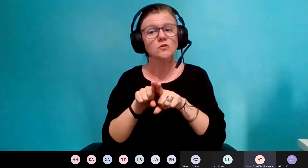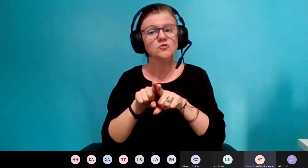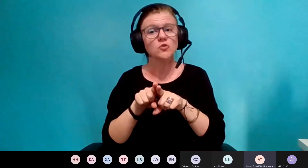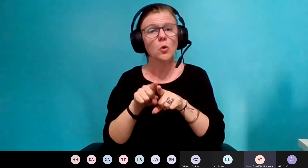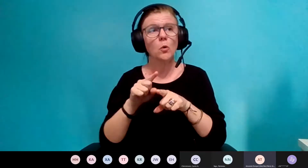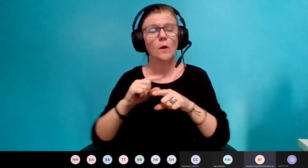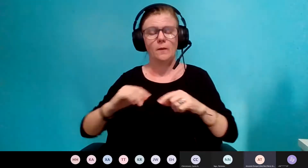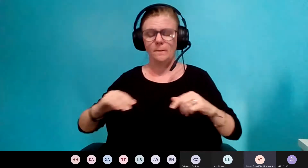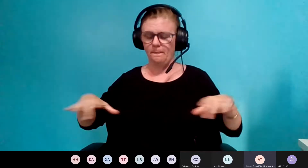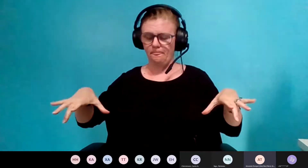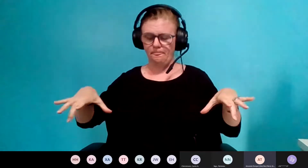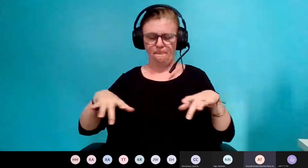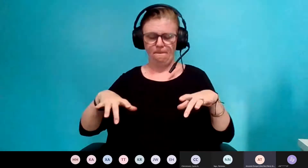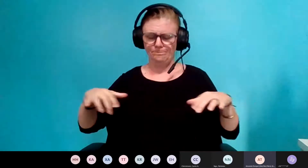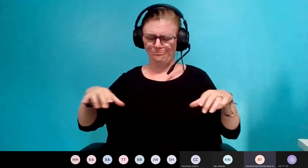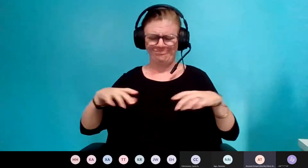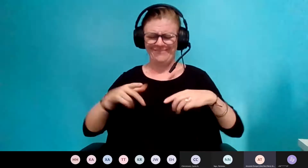raised